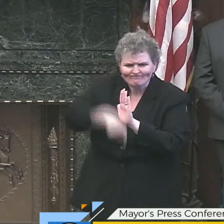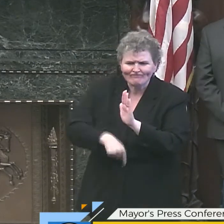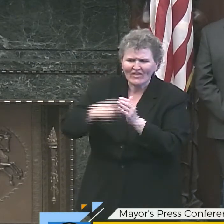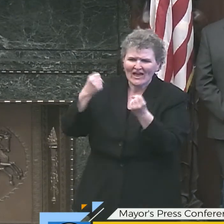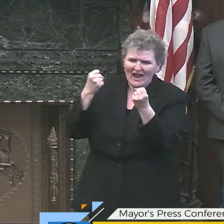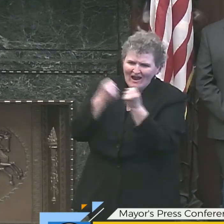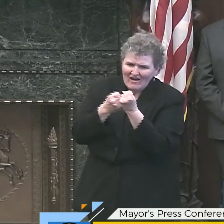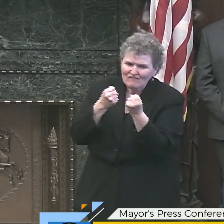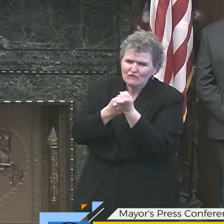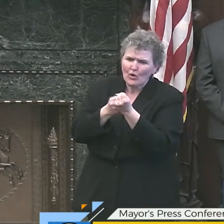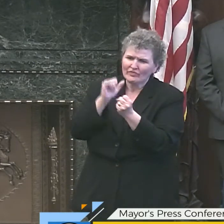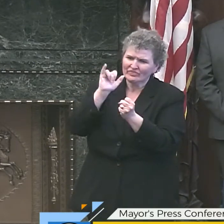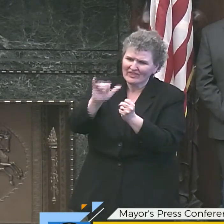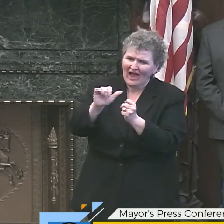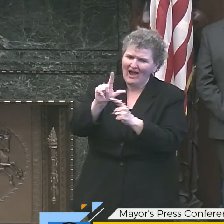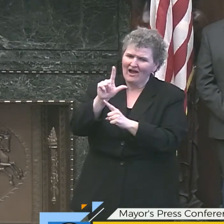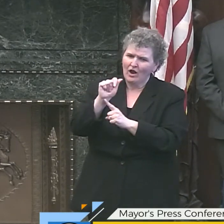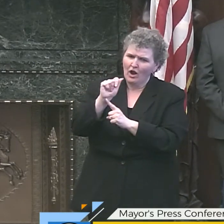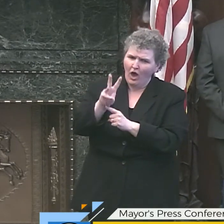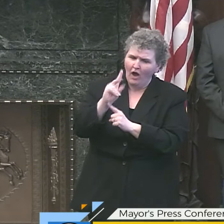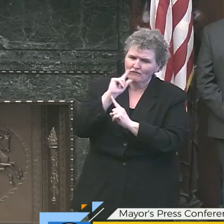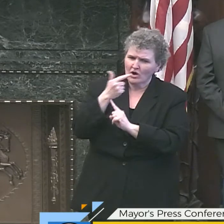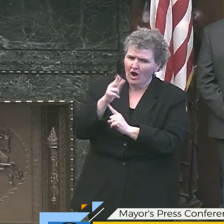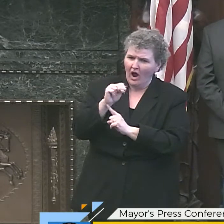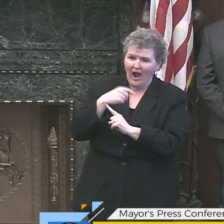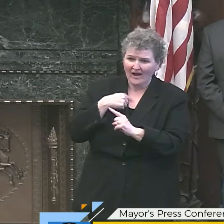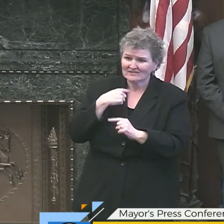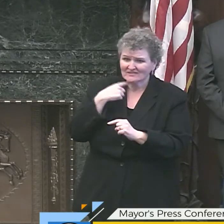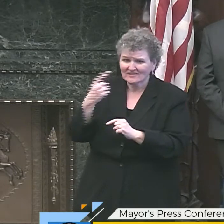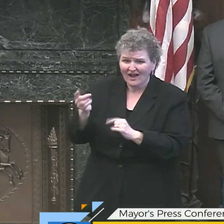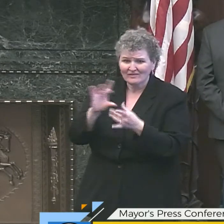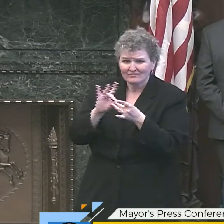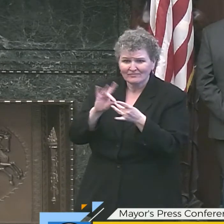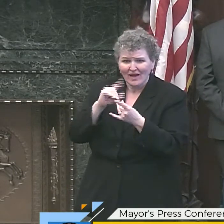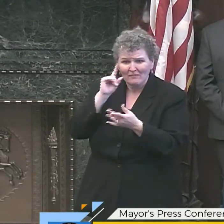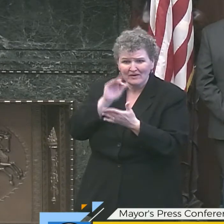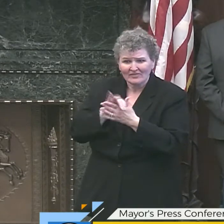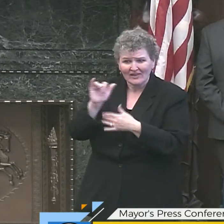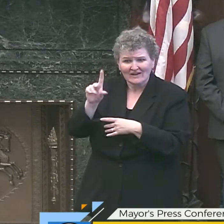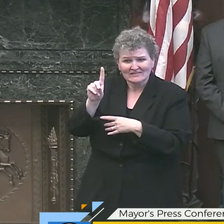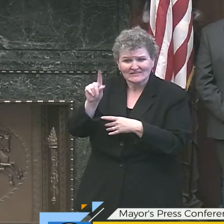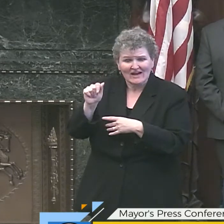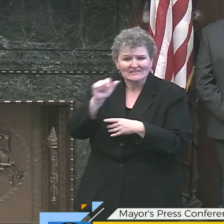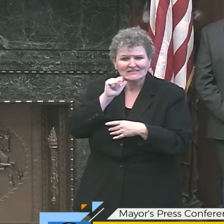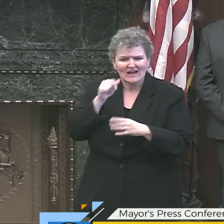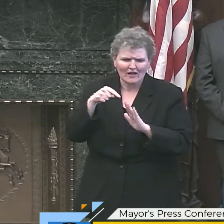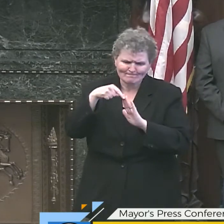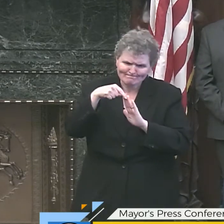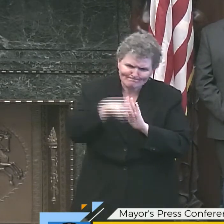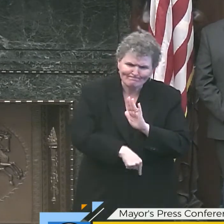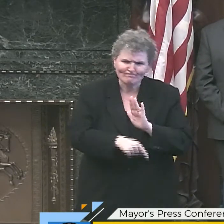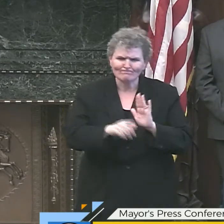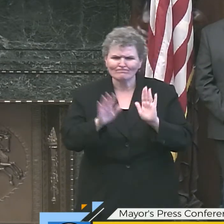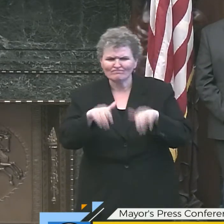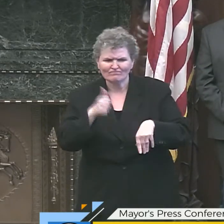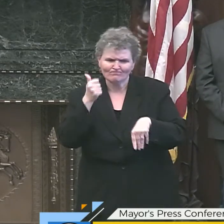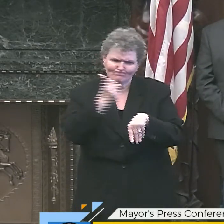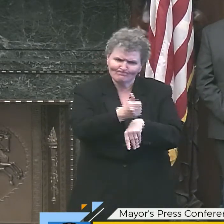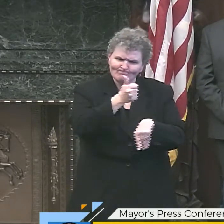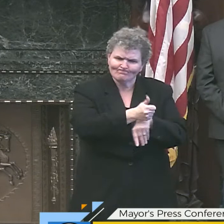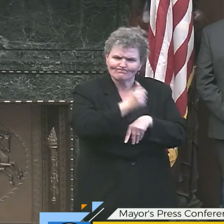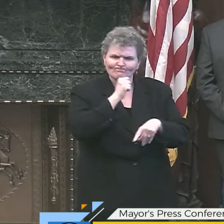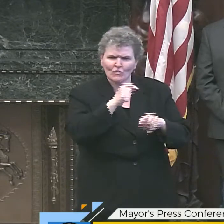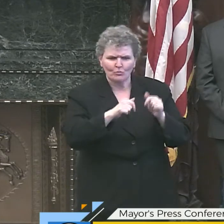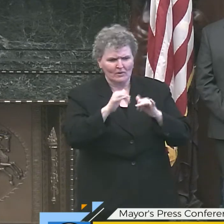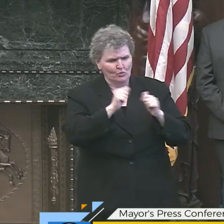did say or did imply that he does not believe that the district attorney is vigorously enforcing gun cases. Please speak to